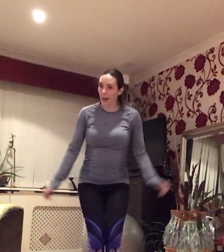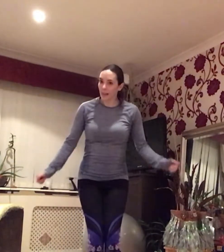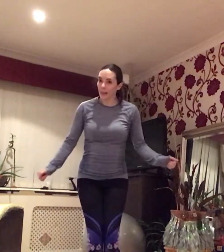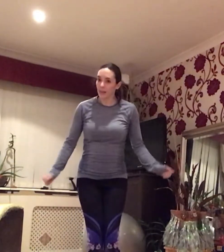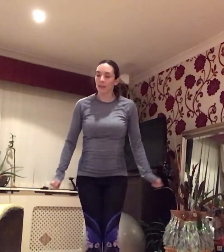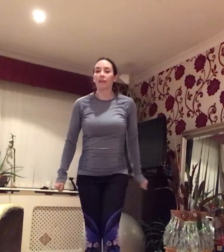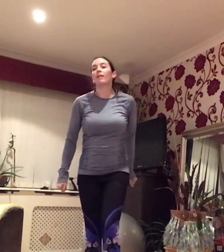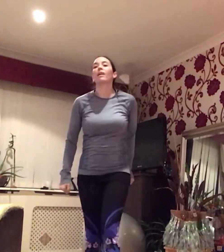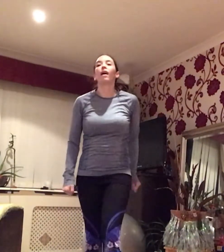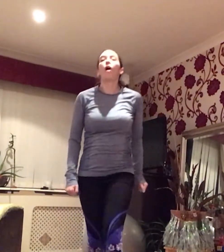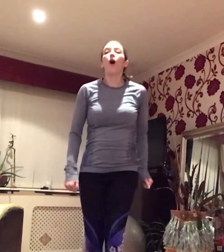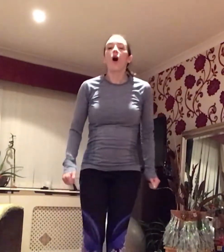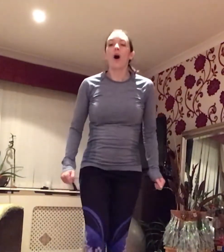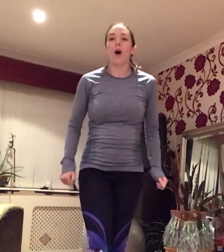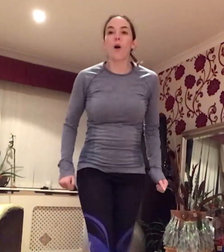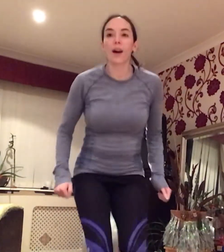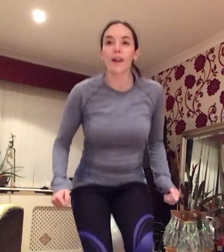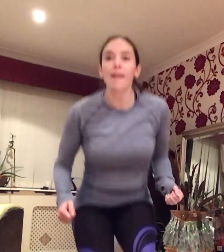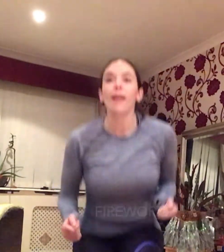Bang! Or